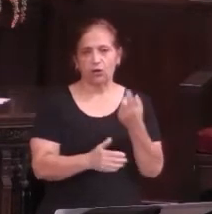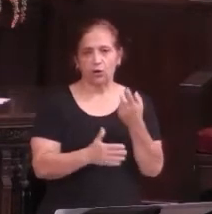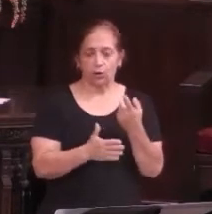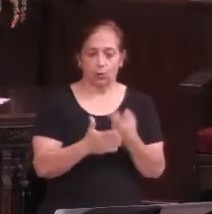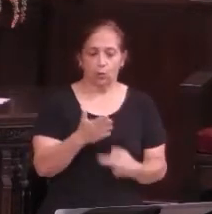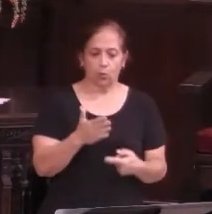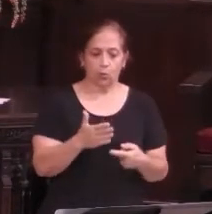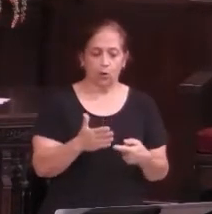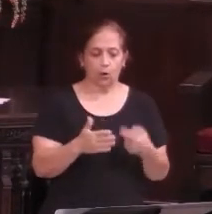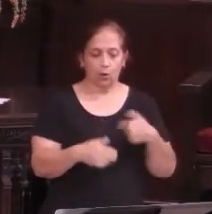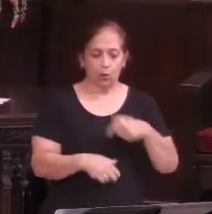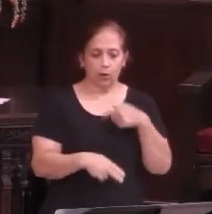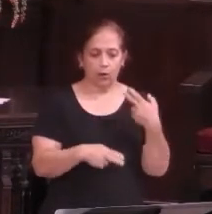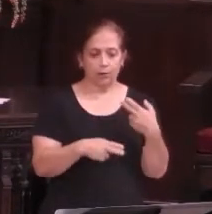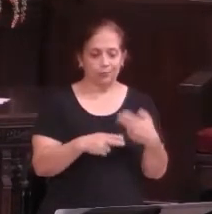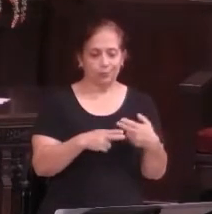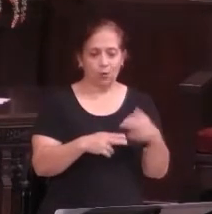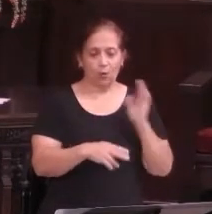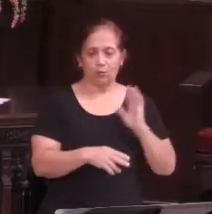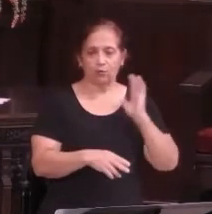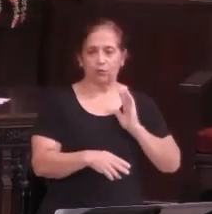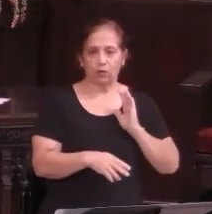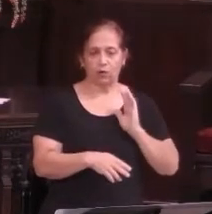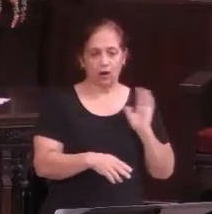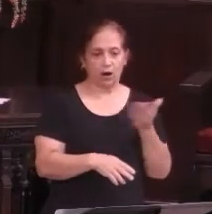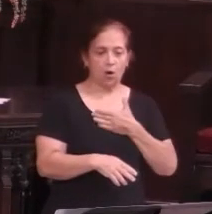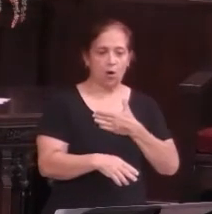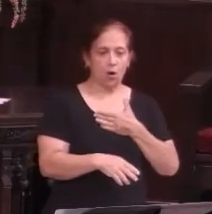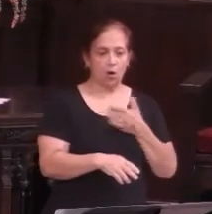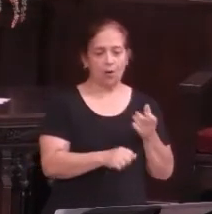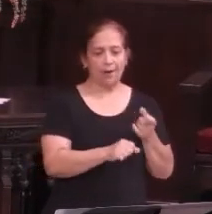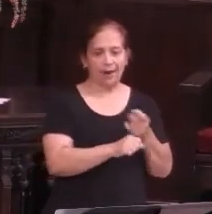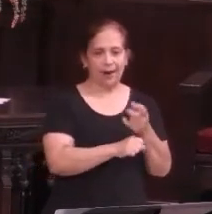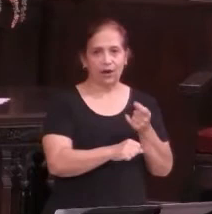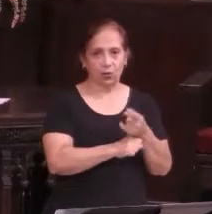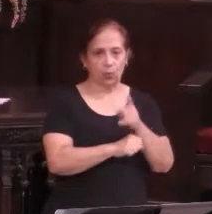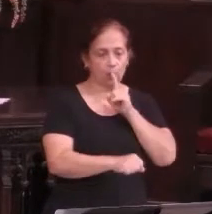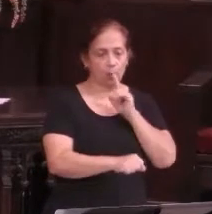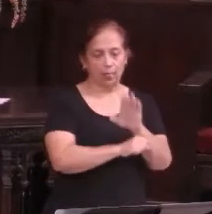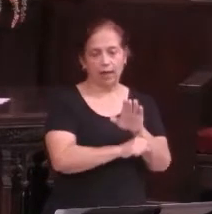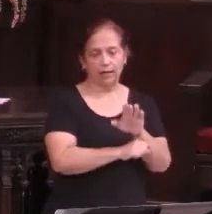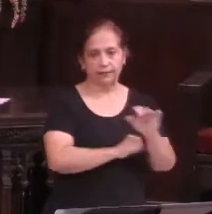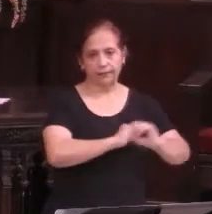are formerly calling our annual pledge campaign.